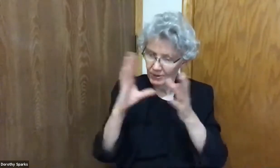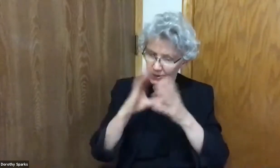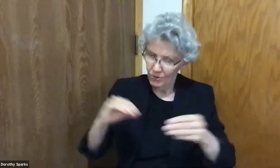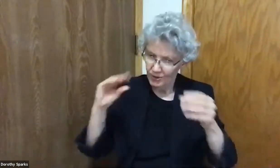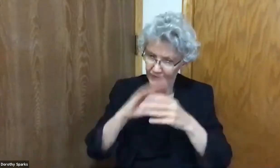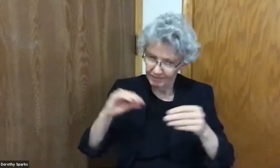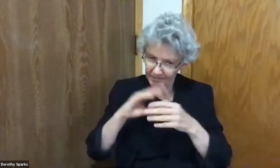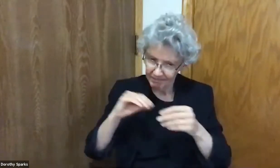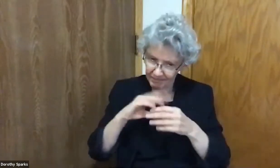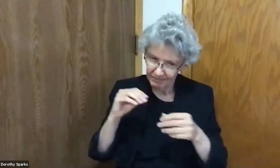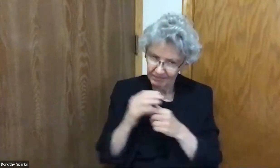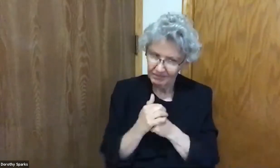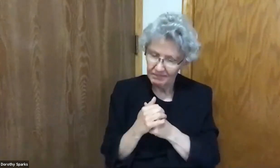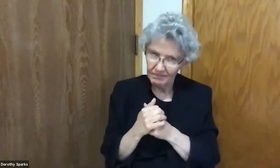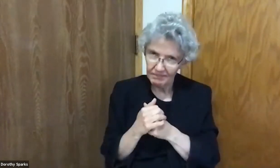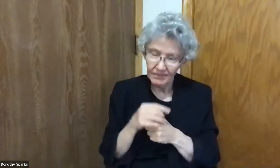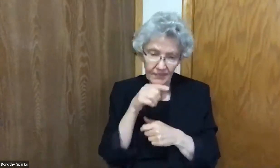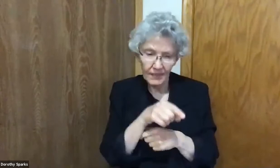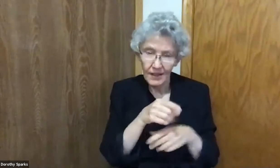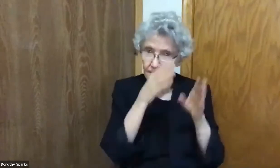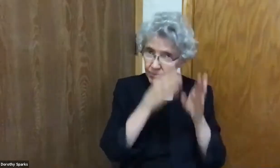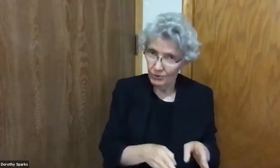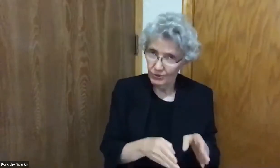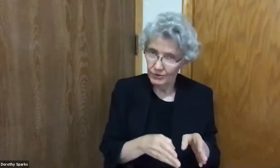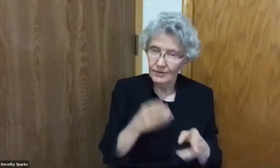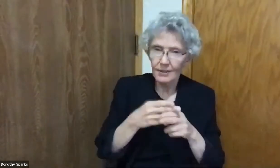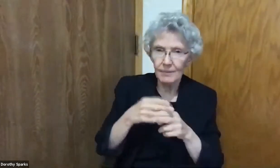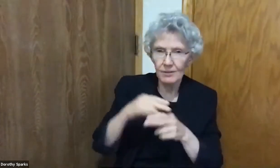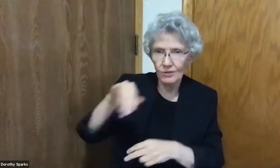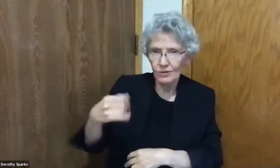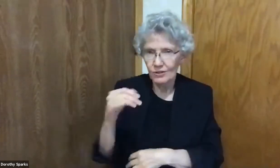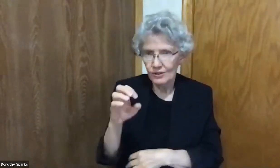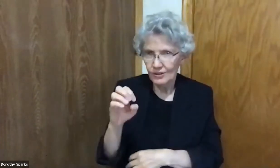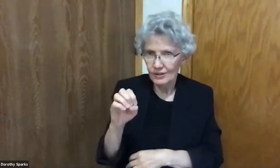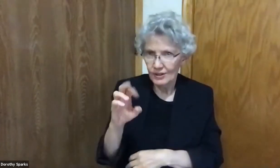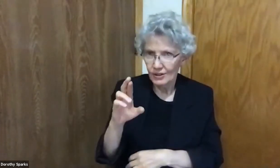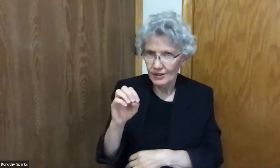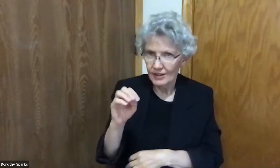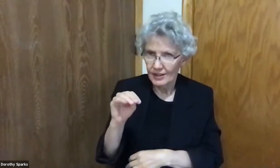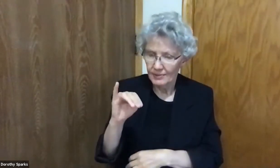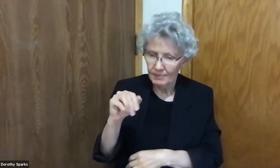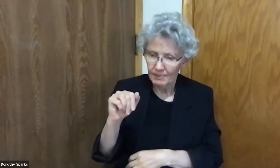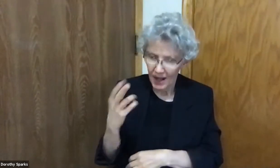Before I begin sharing the Bible lesson, I'd like to give a little background information.